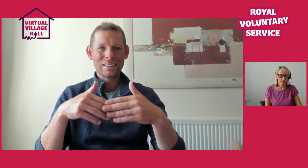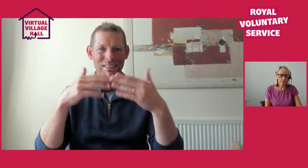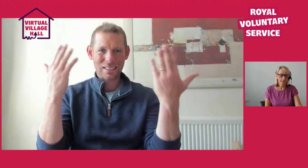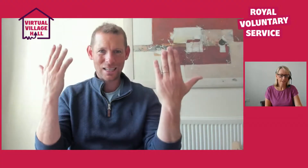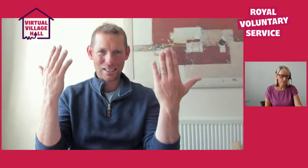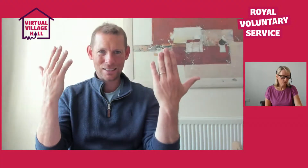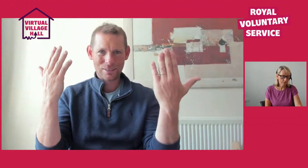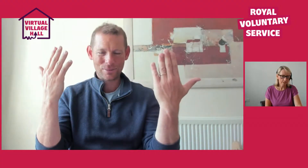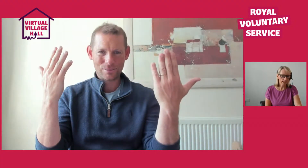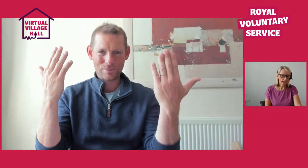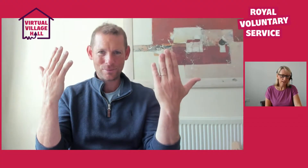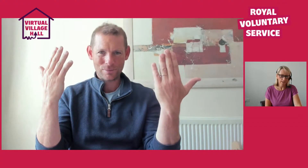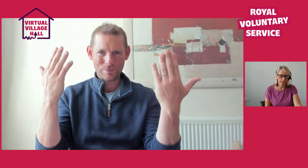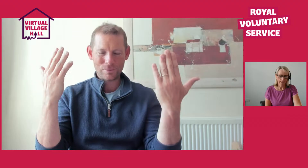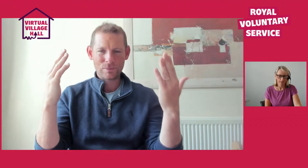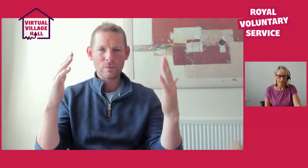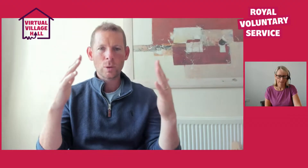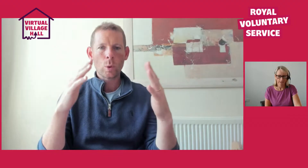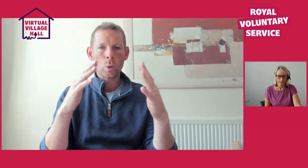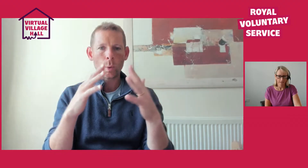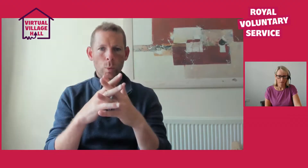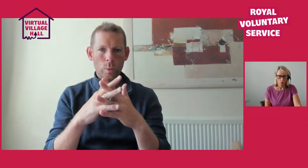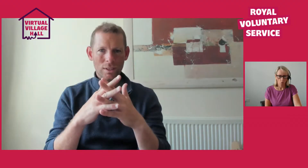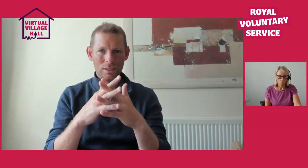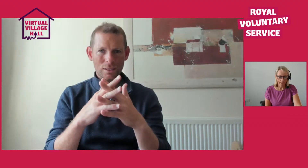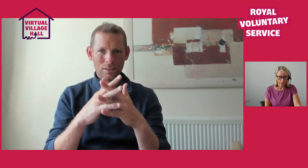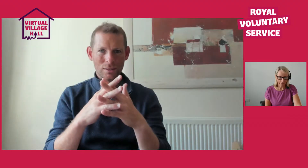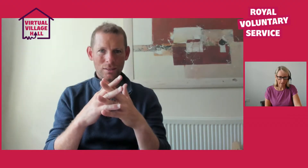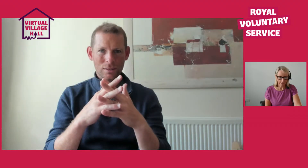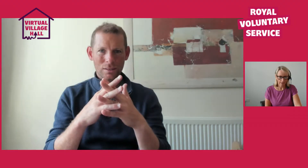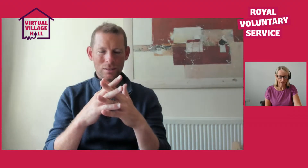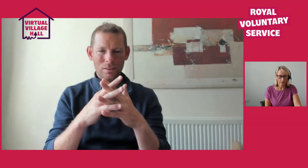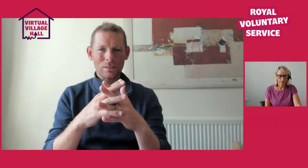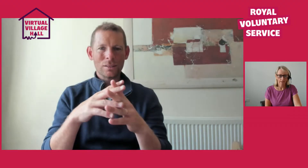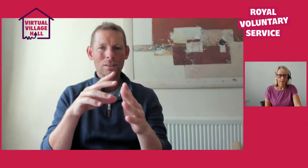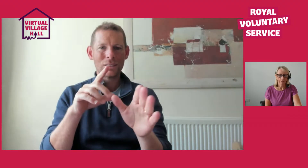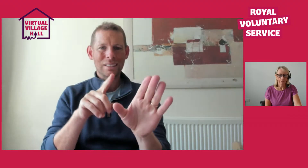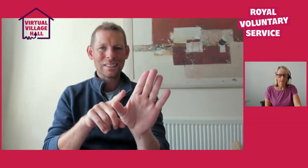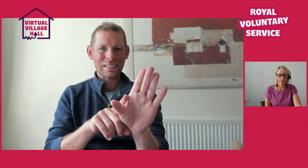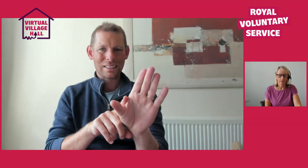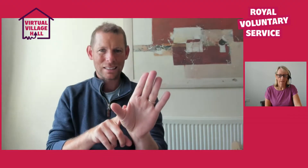So let's do that again. So day, week,